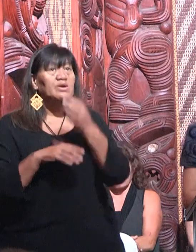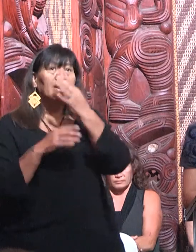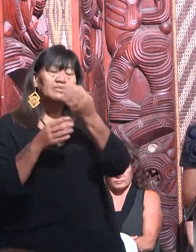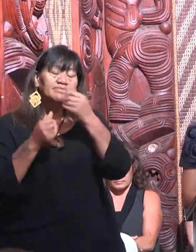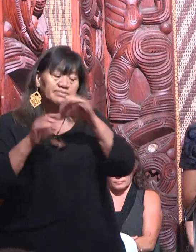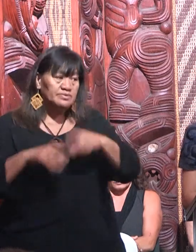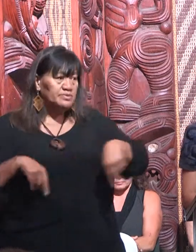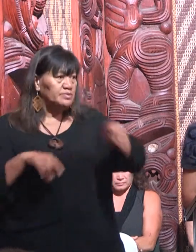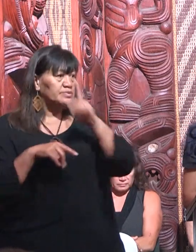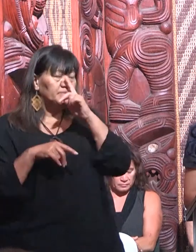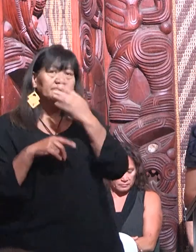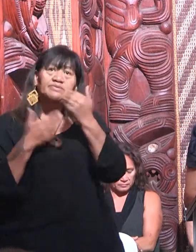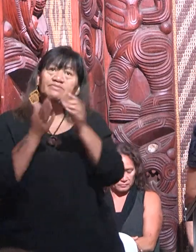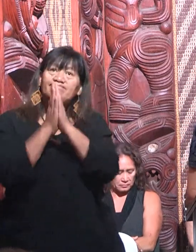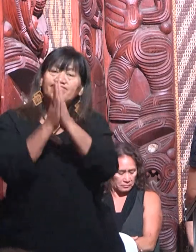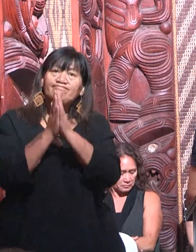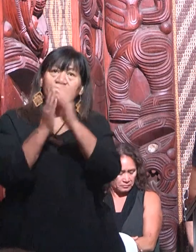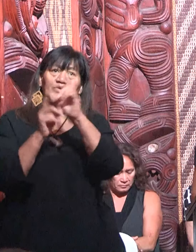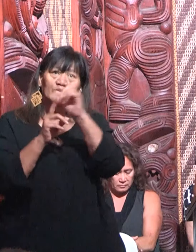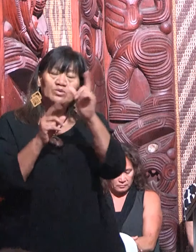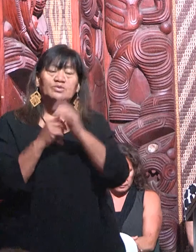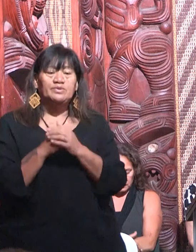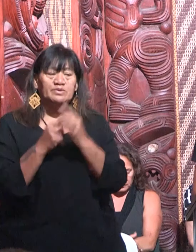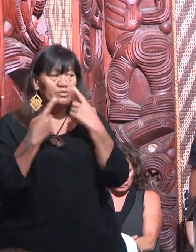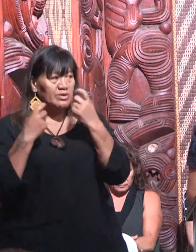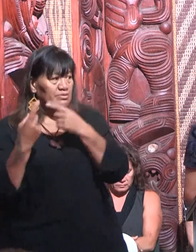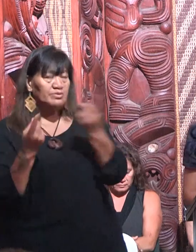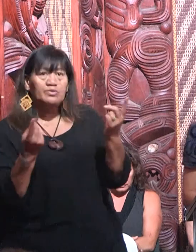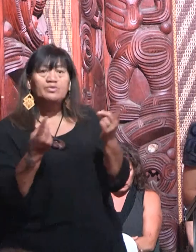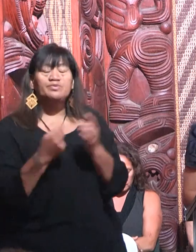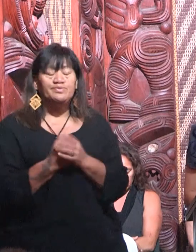wā. Look graciously toward us this day, O Lord.